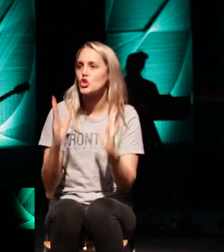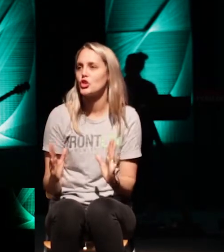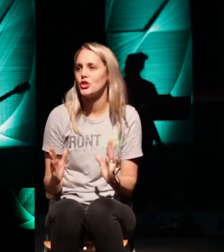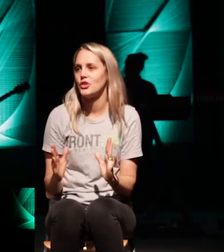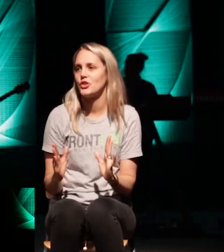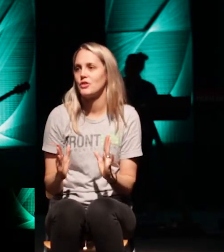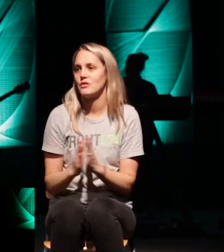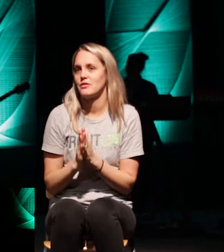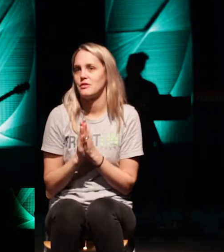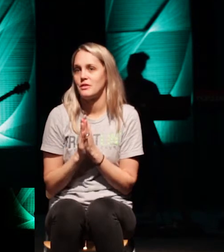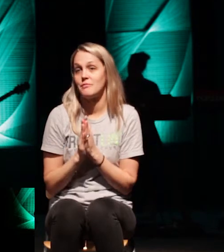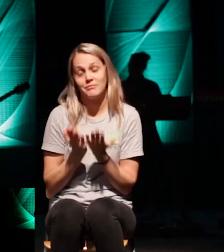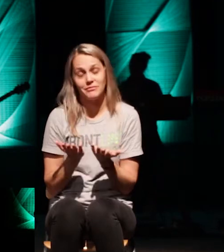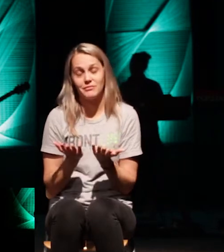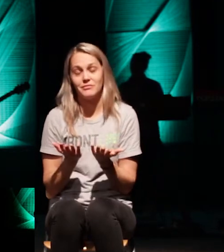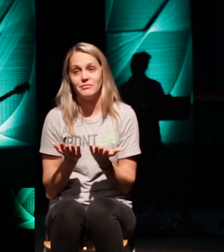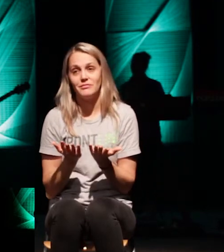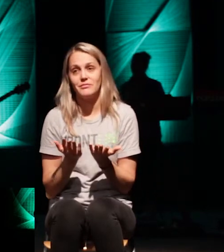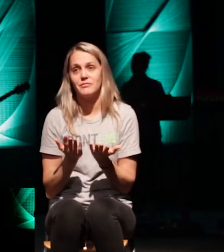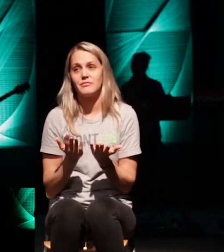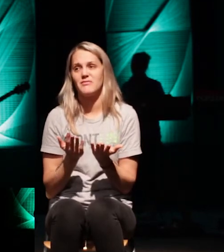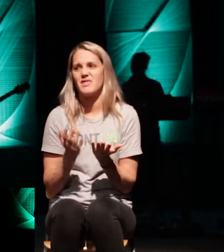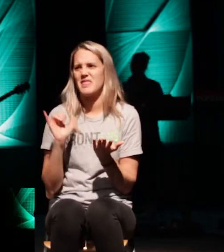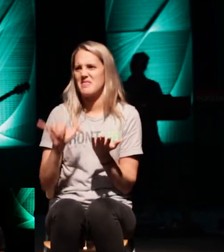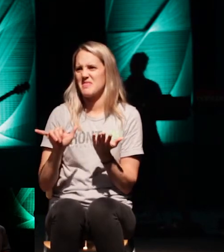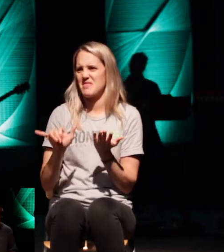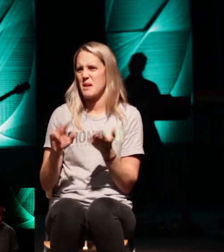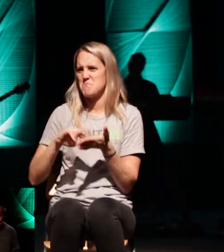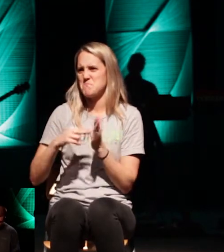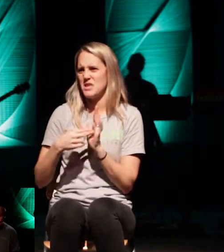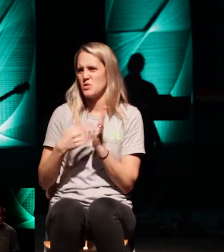be? So what's that context for you?